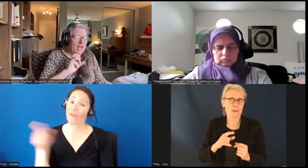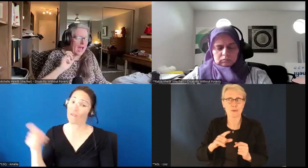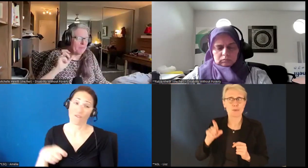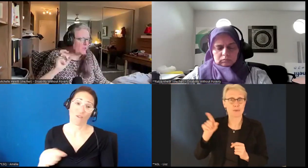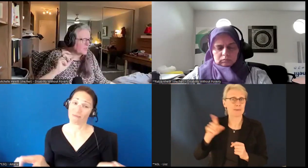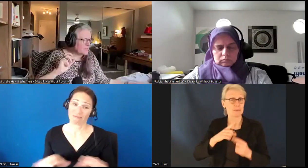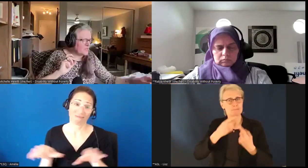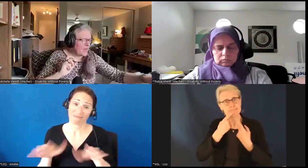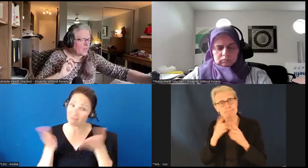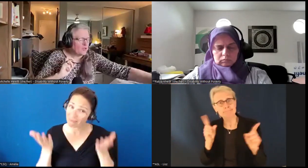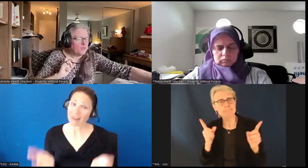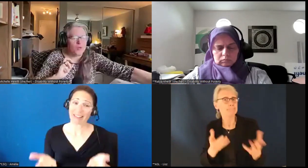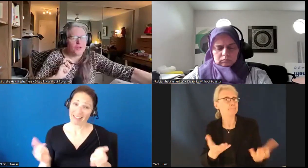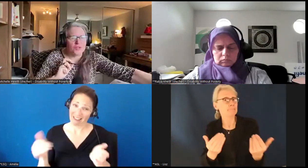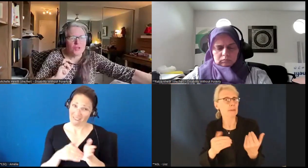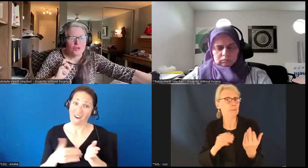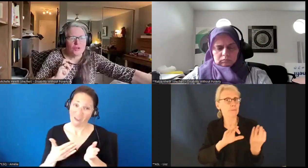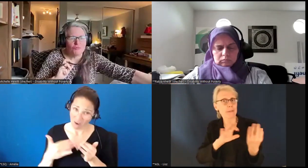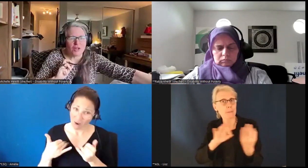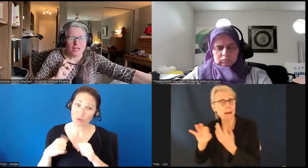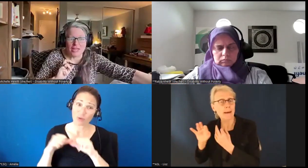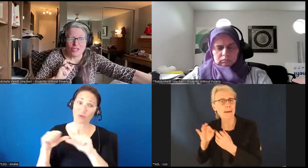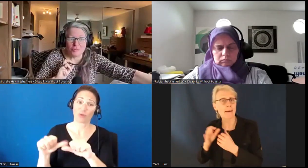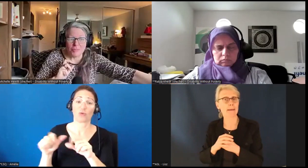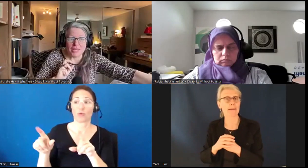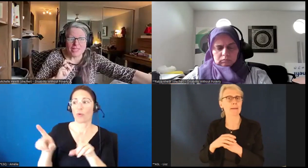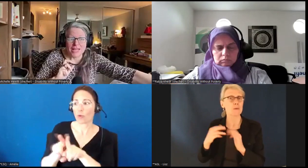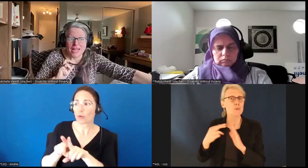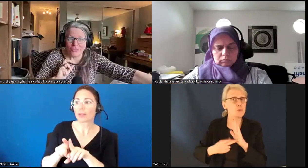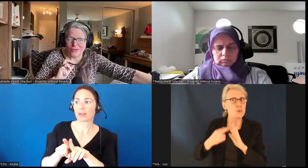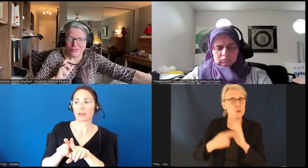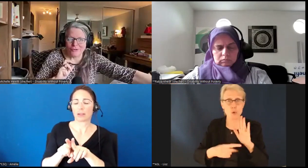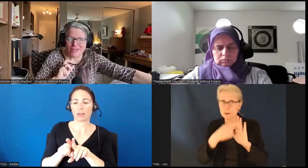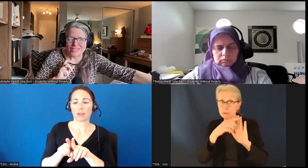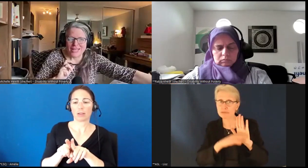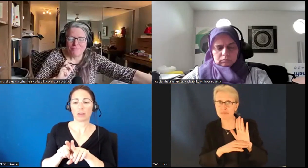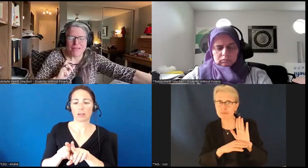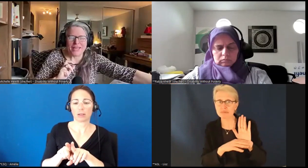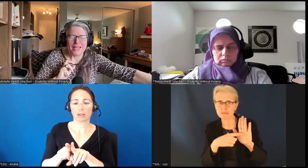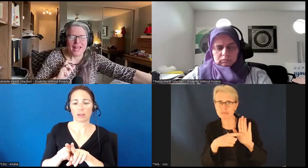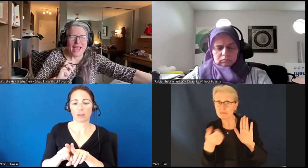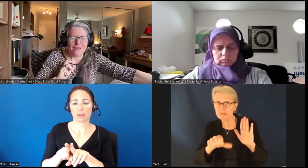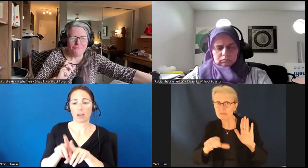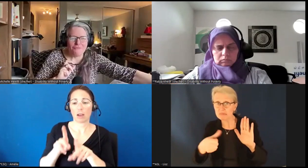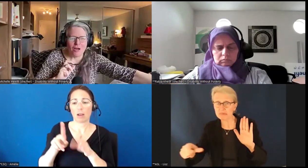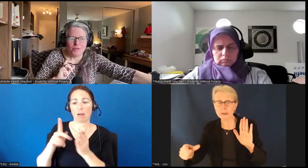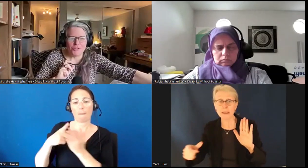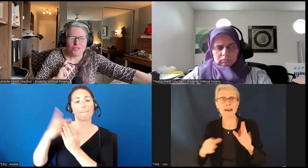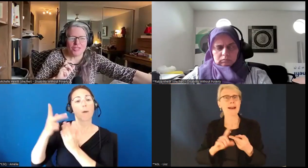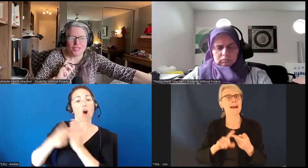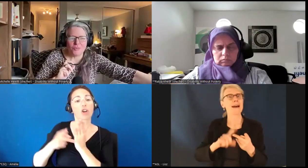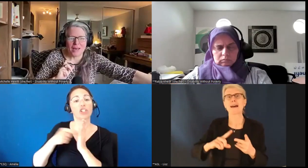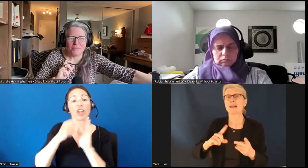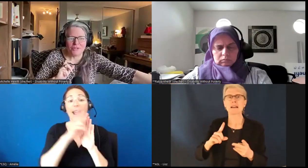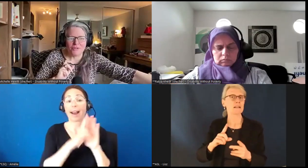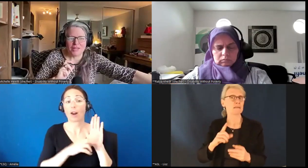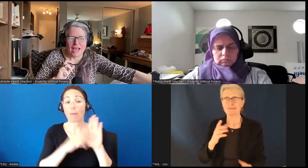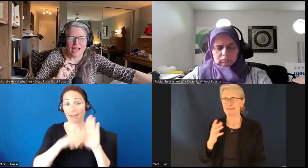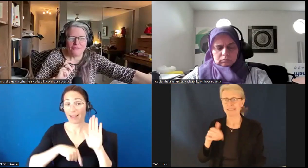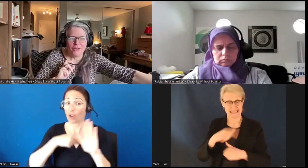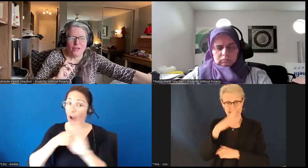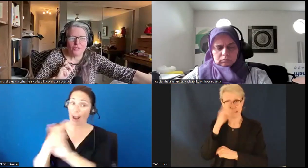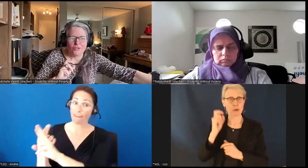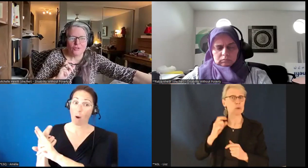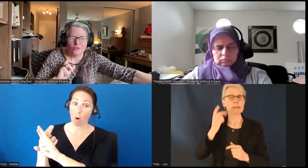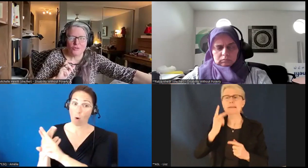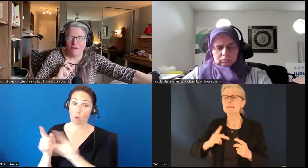when it happens to that government regulation piece, and the other is making every opportunity that we absolutely